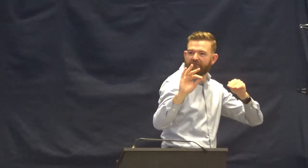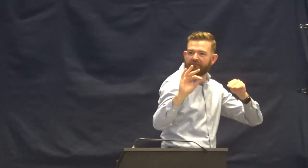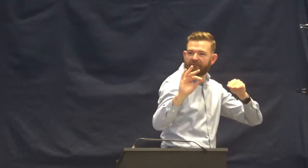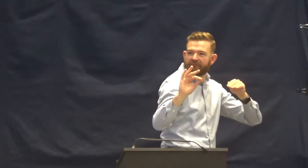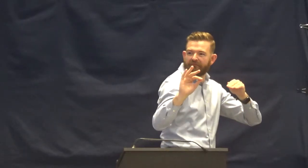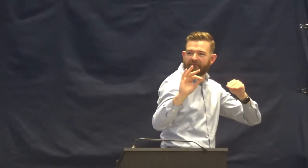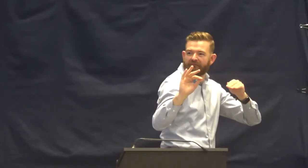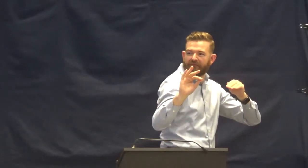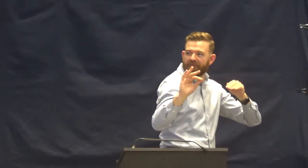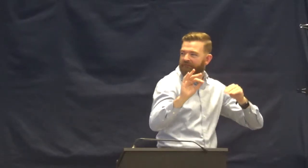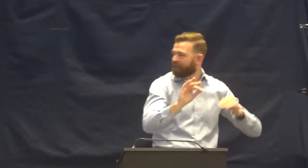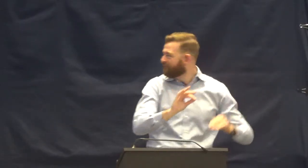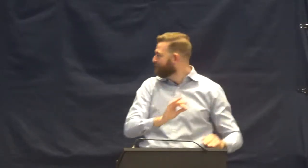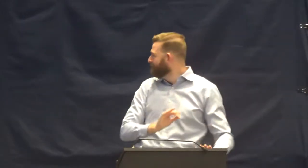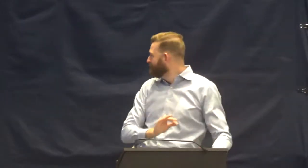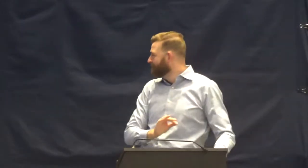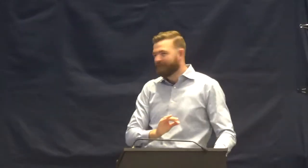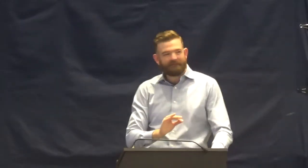They were ready to push him off of a